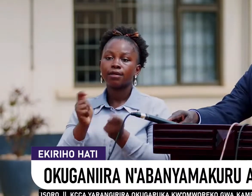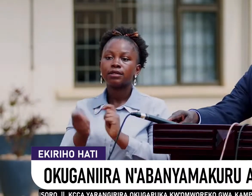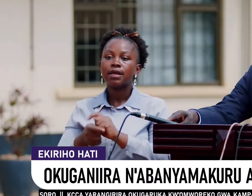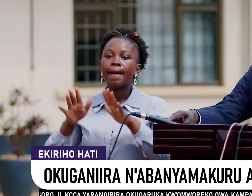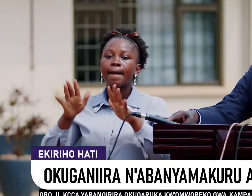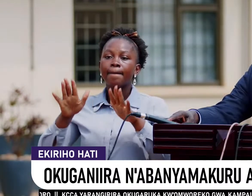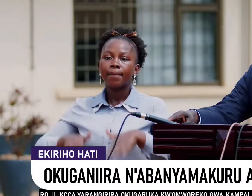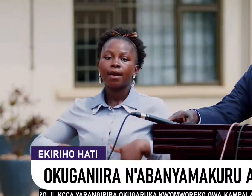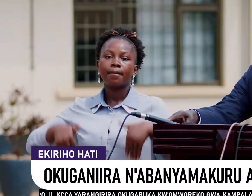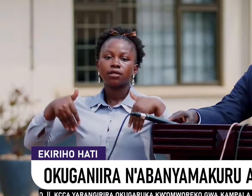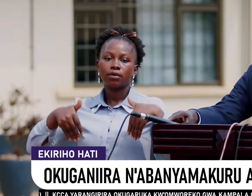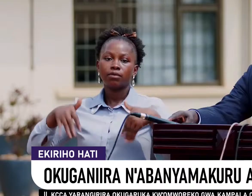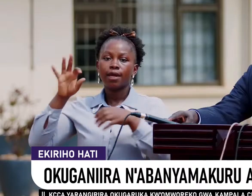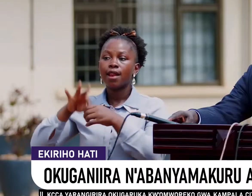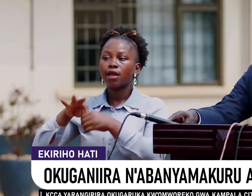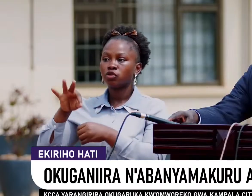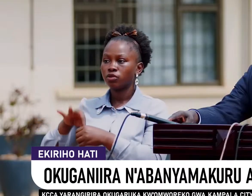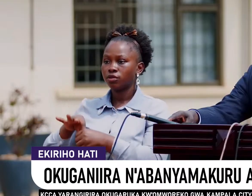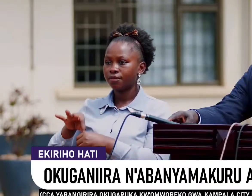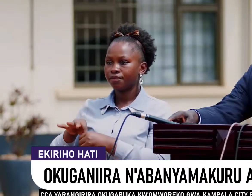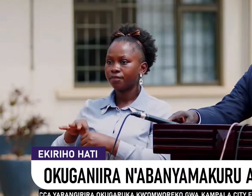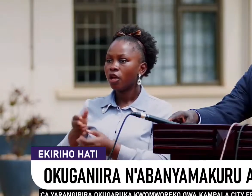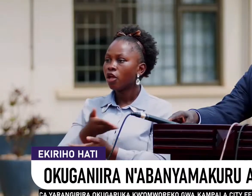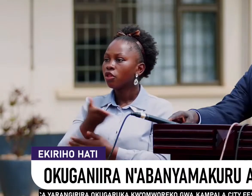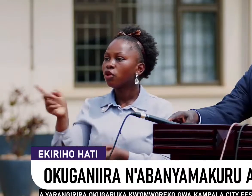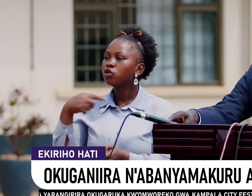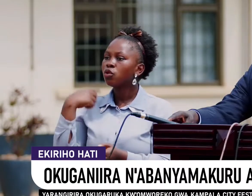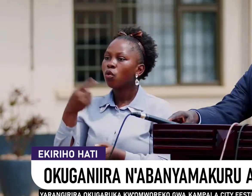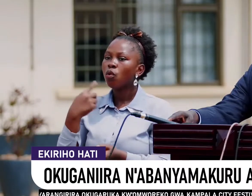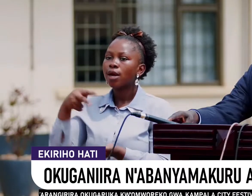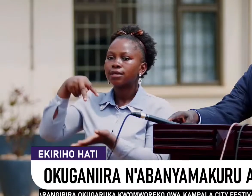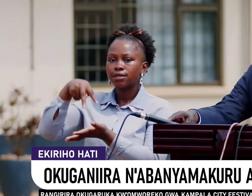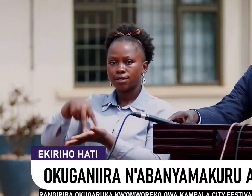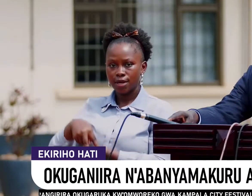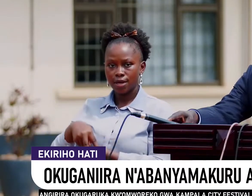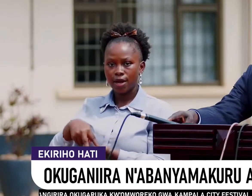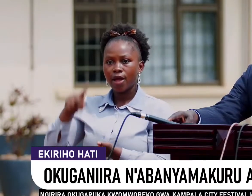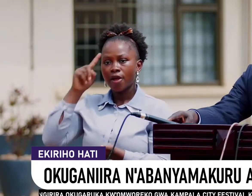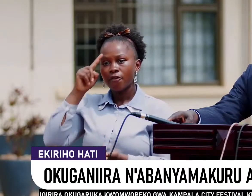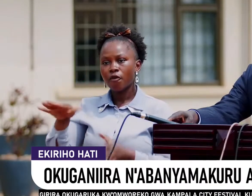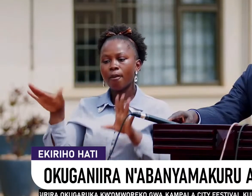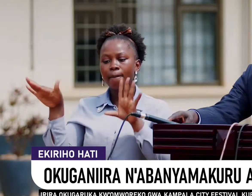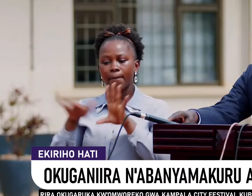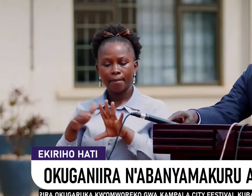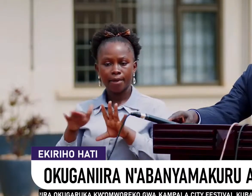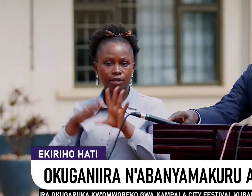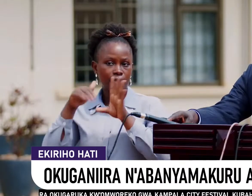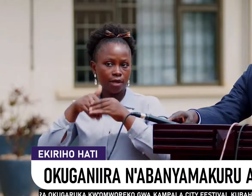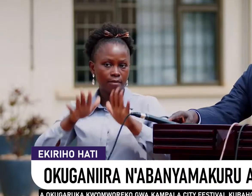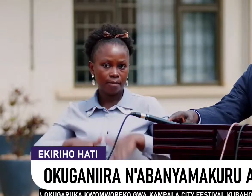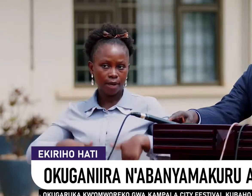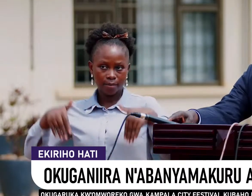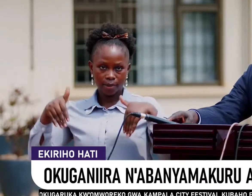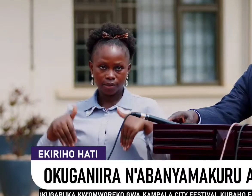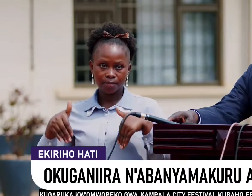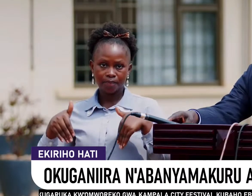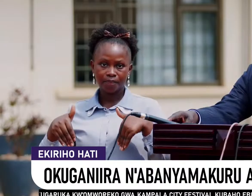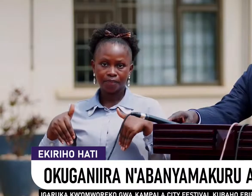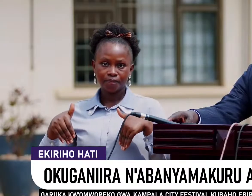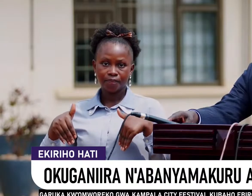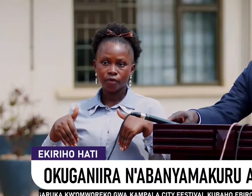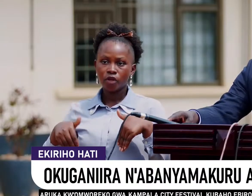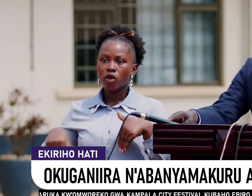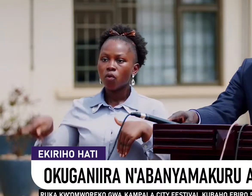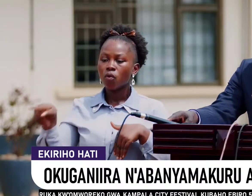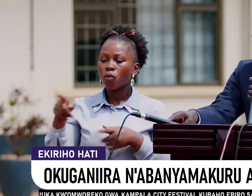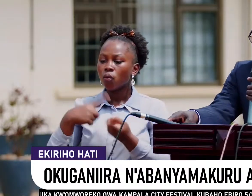parliamentary elections. Those who are vying for membership in parliament. We